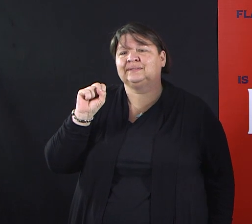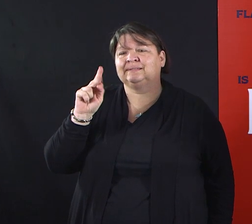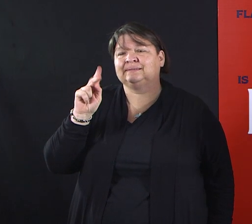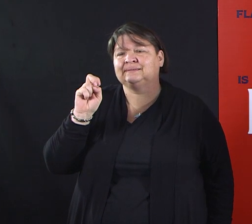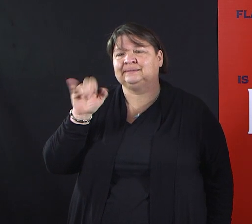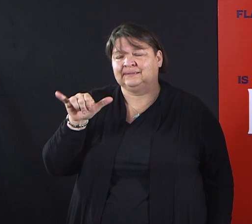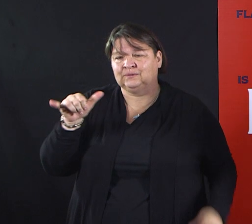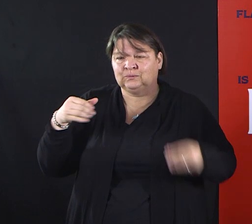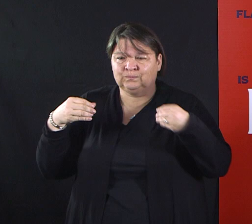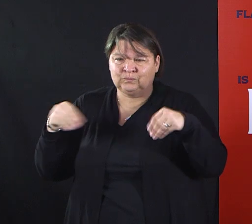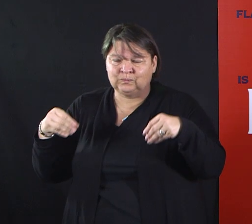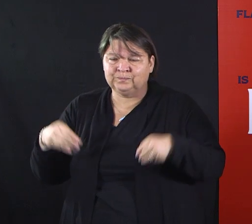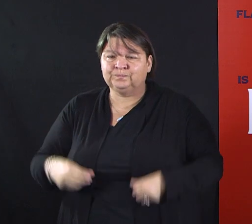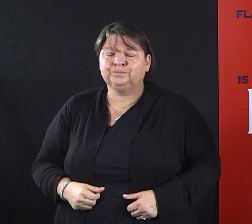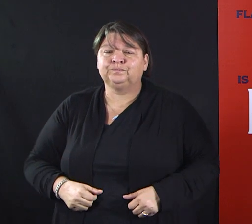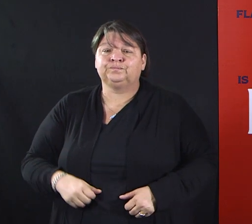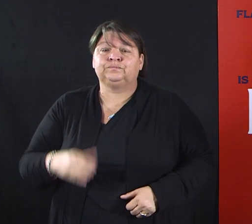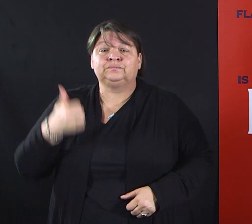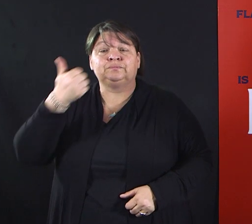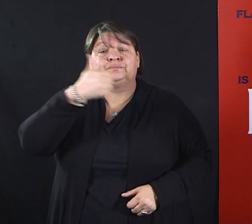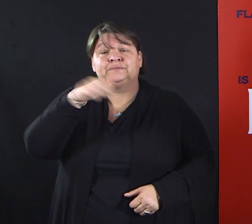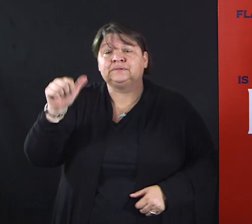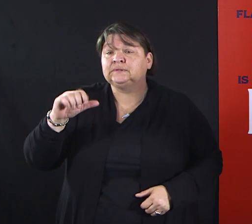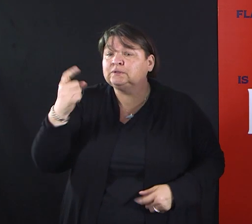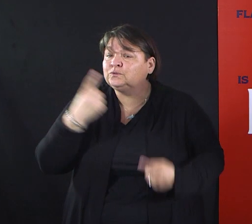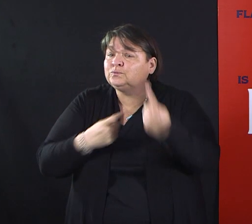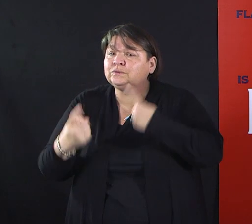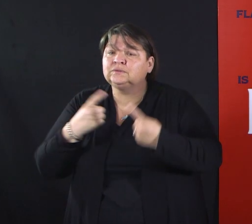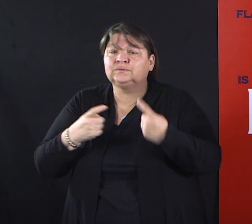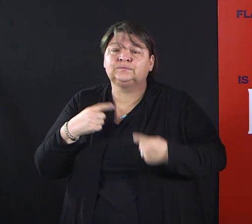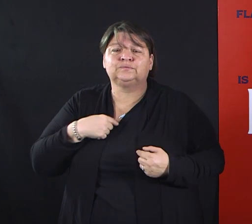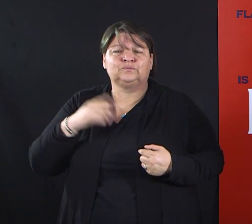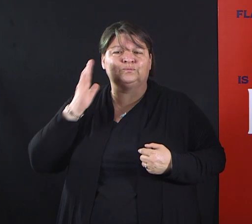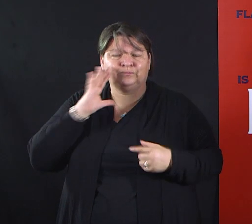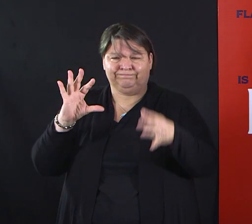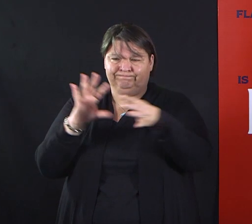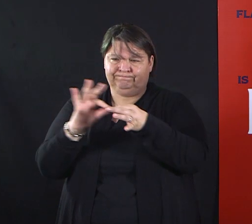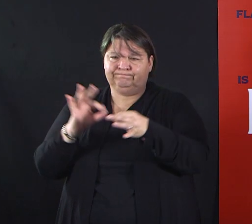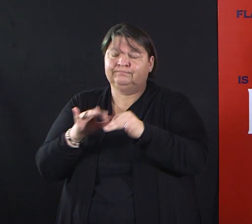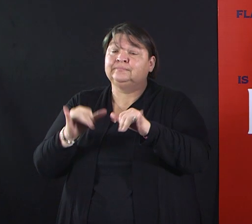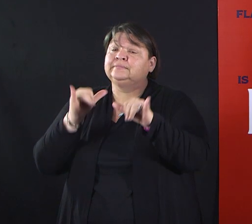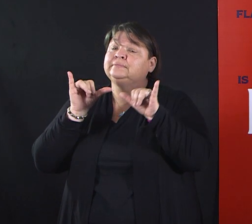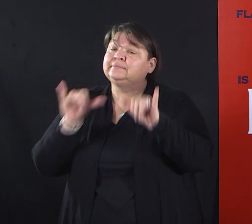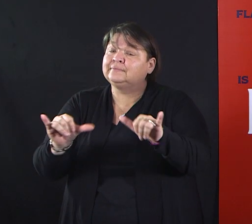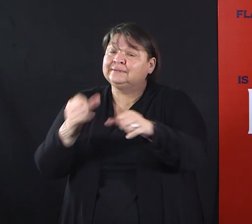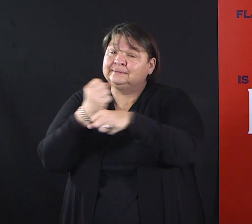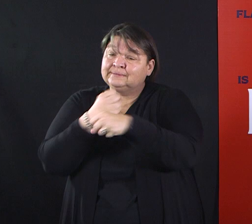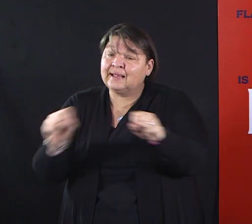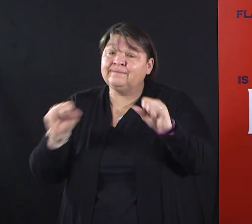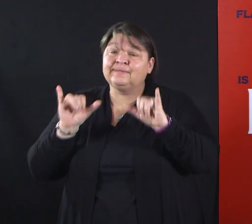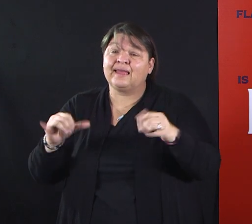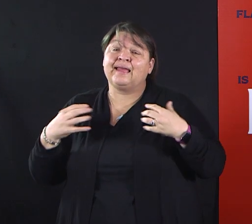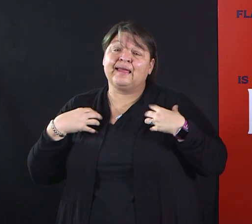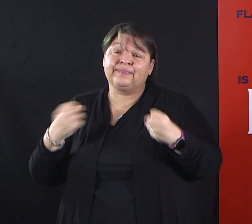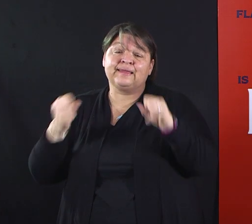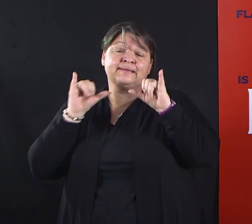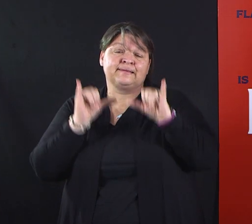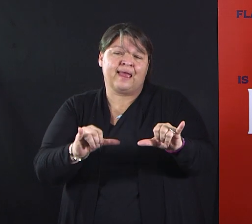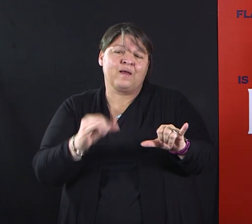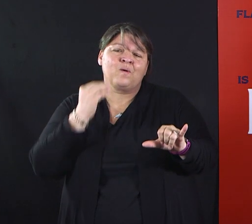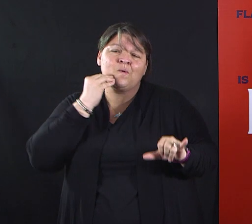have. Take care of each other. And in the words of the mayor, y'all stay safe, y'all stay healthy, and y'all stay home. Good night.